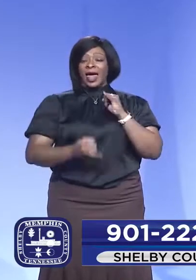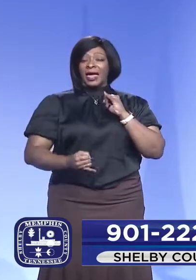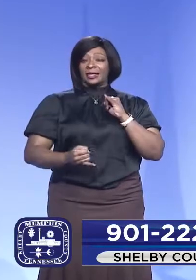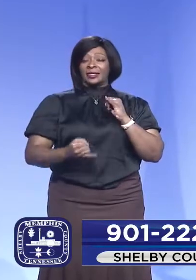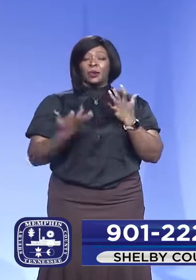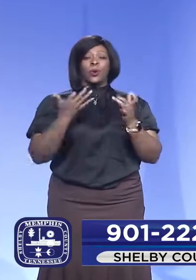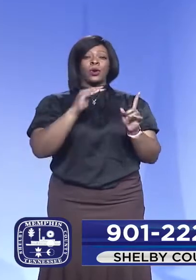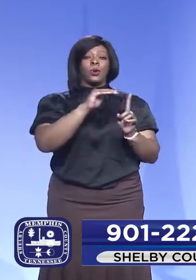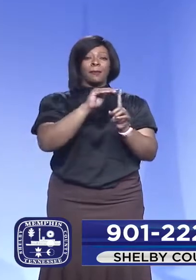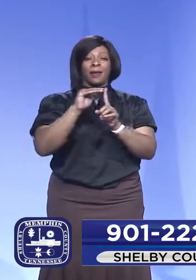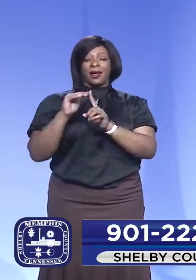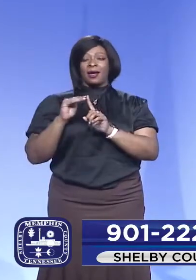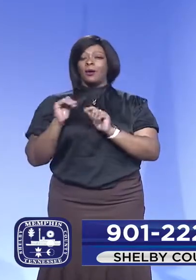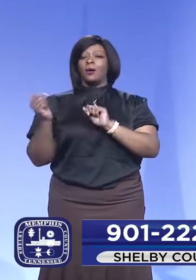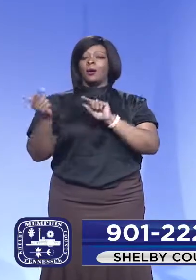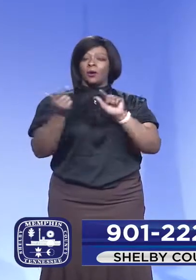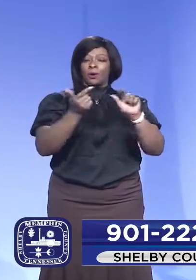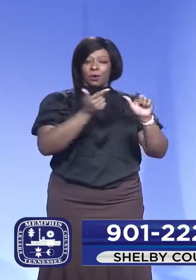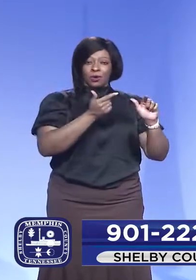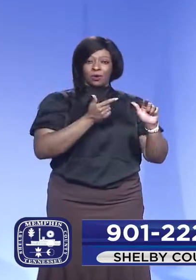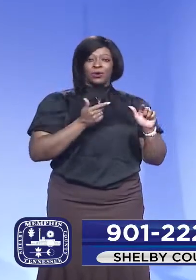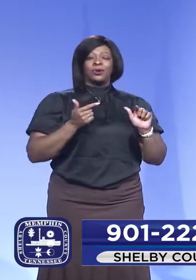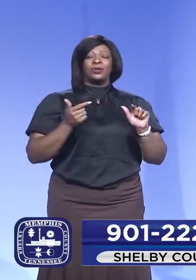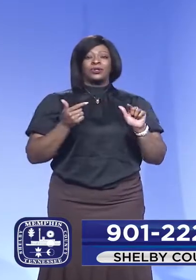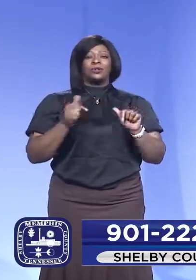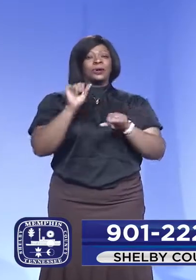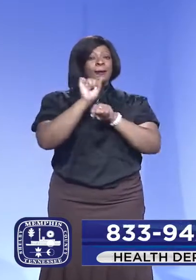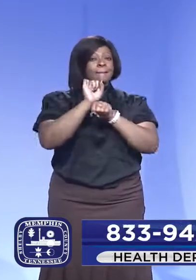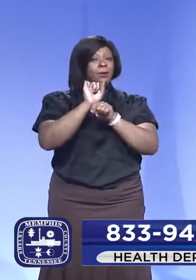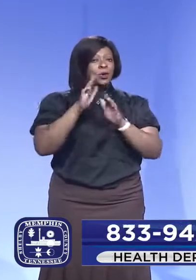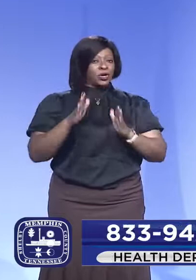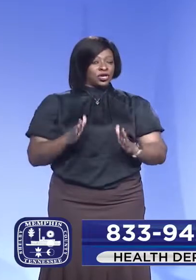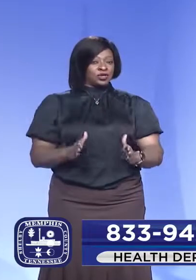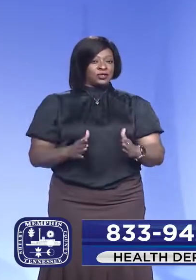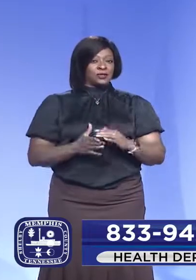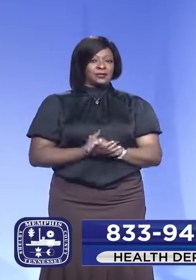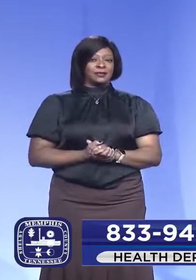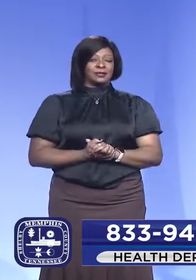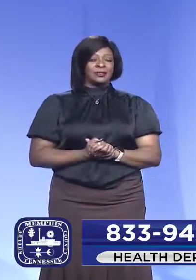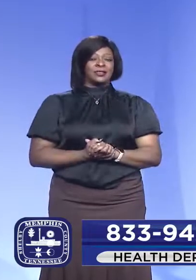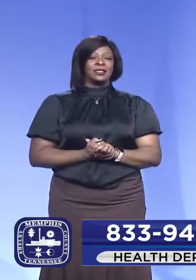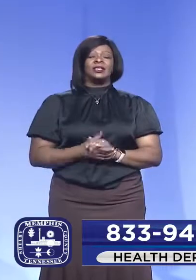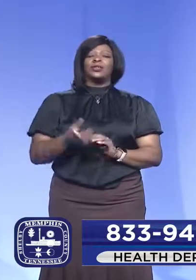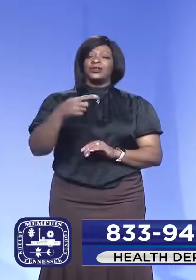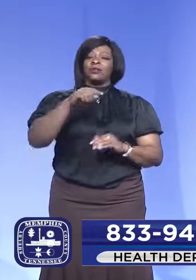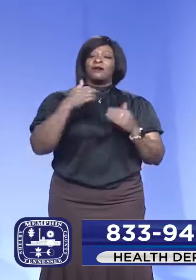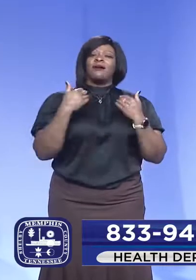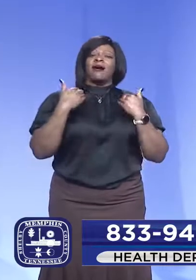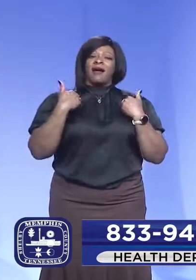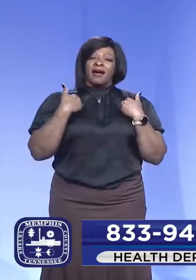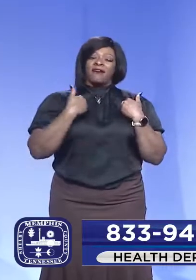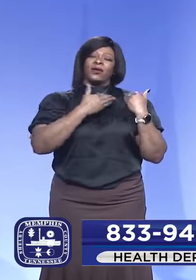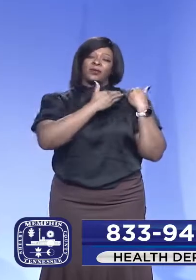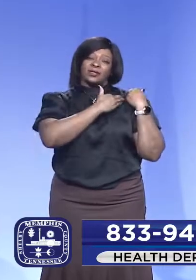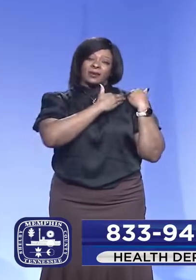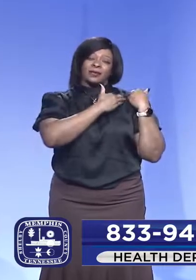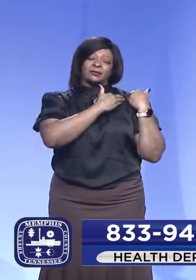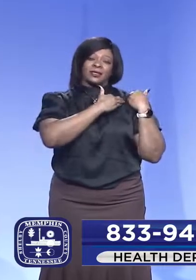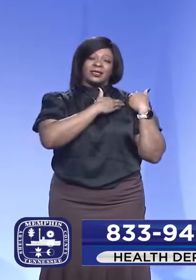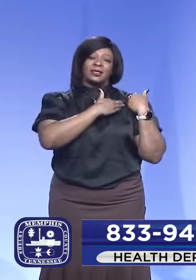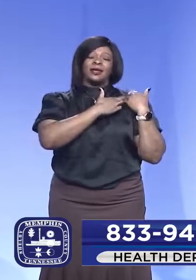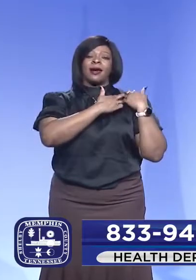to remind all employers is that you have a responsibility